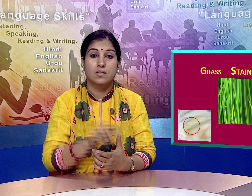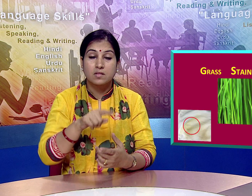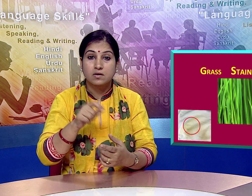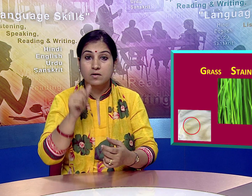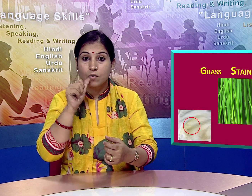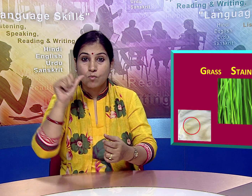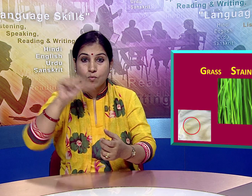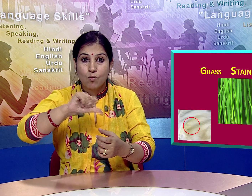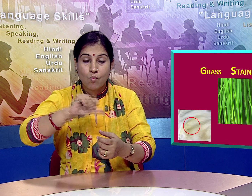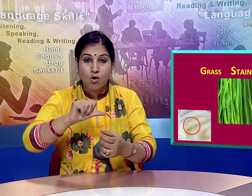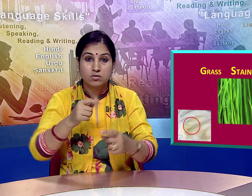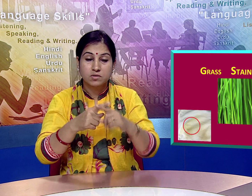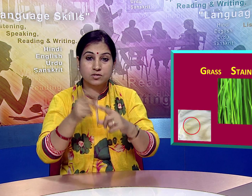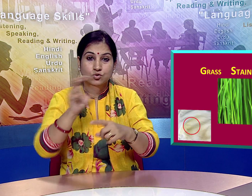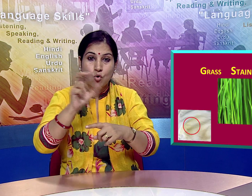then wash with soap and water.